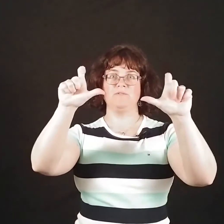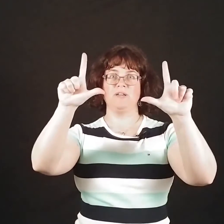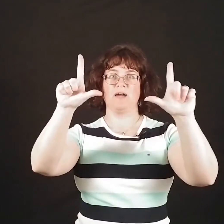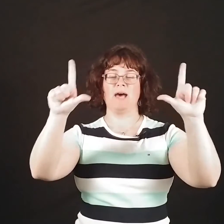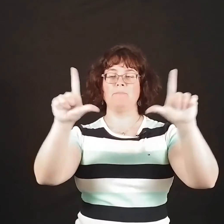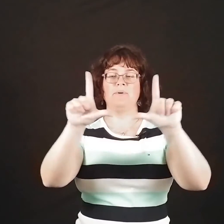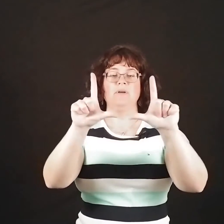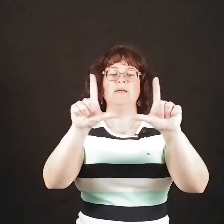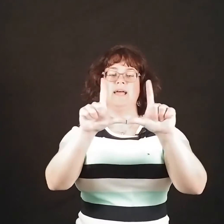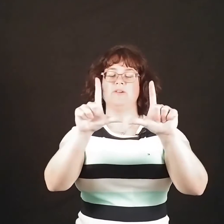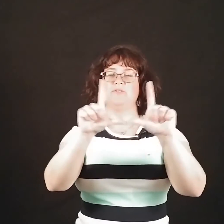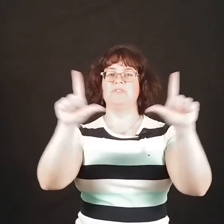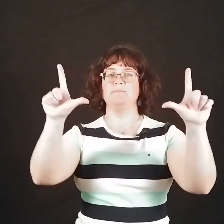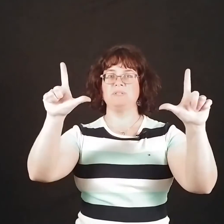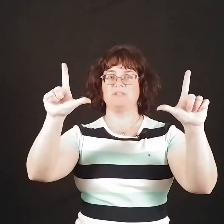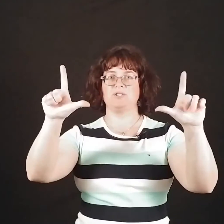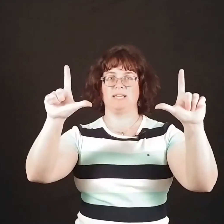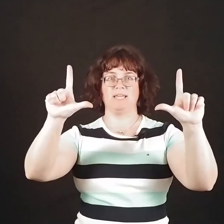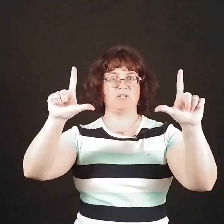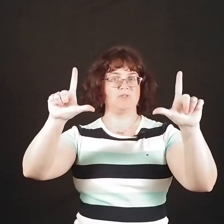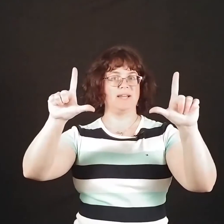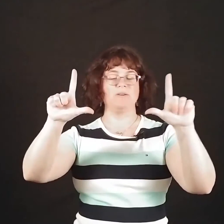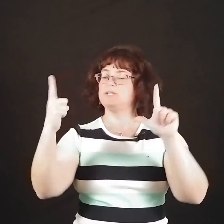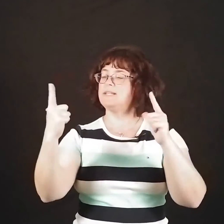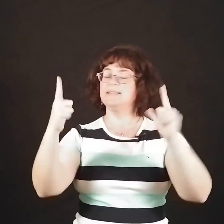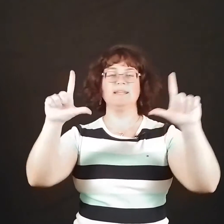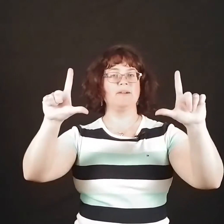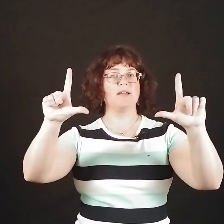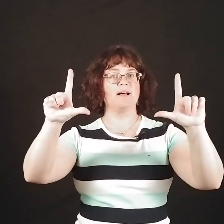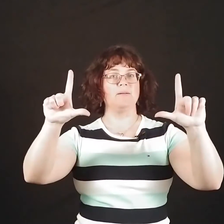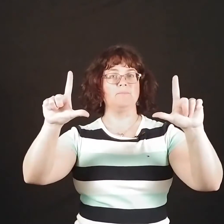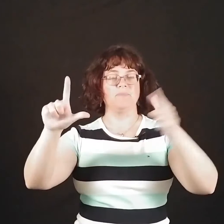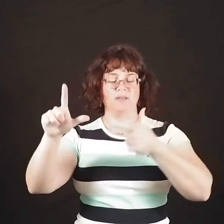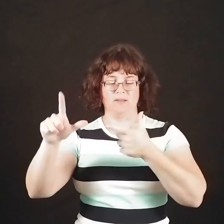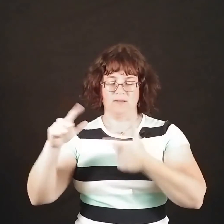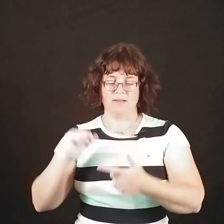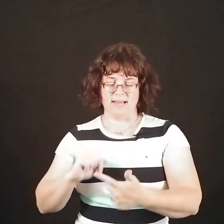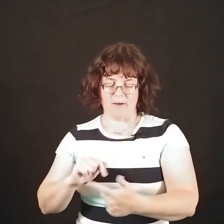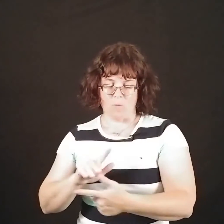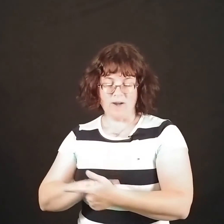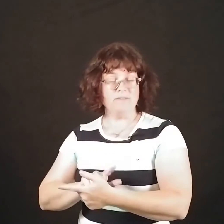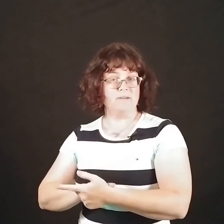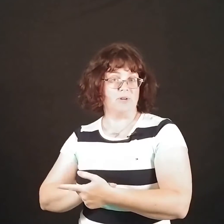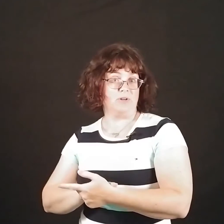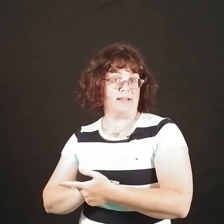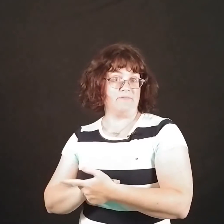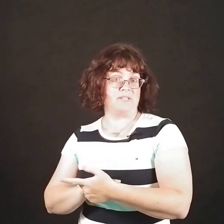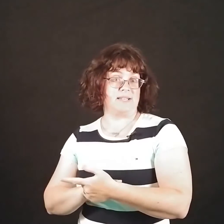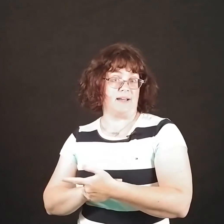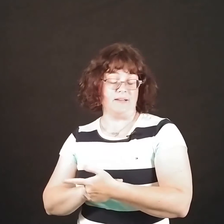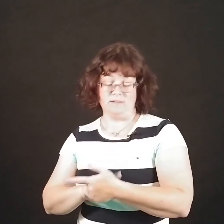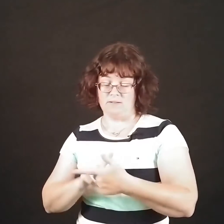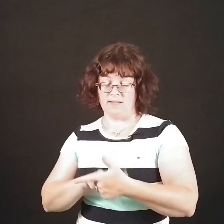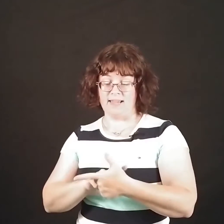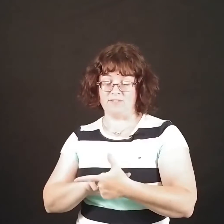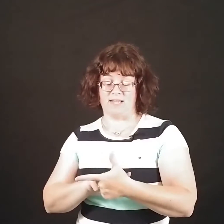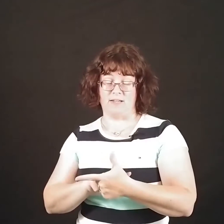finger up and your thumb sticking straight out just like the letter L. Now one of them on your left side, the left